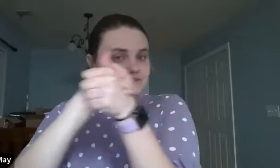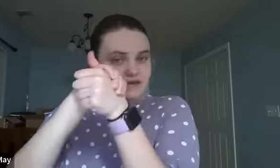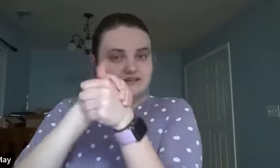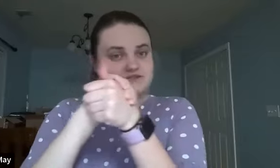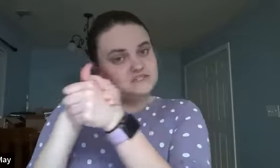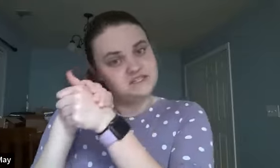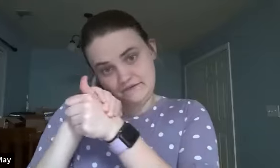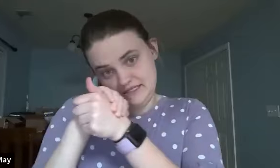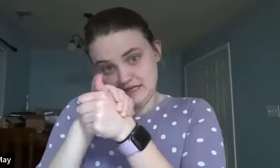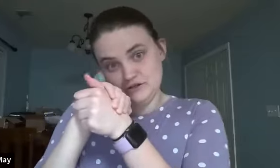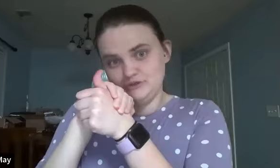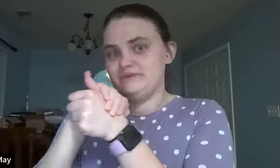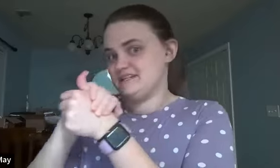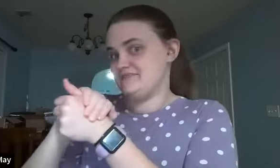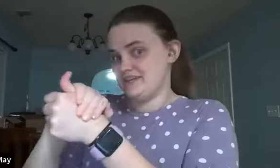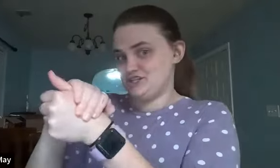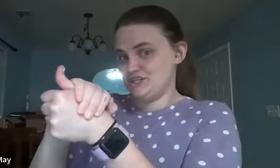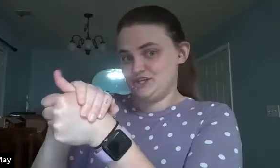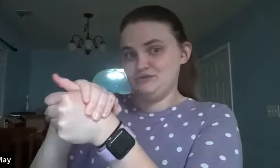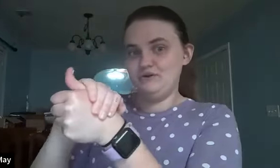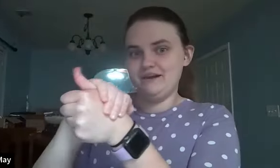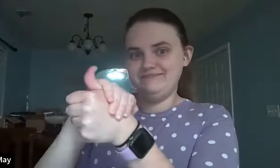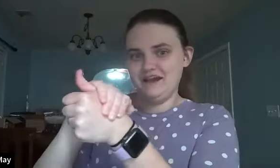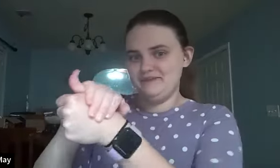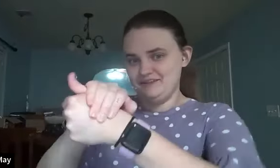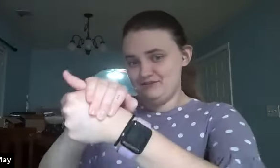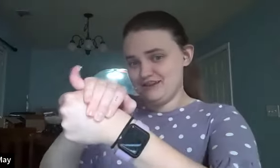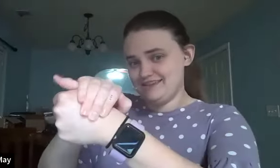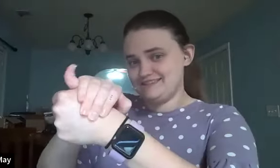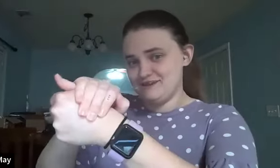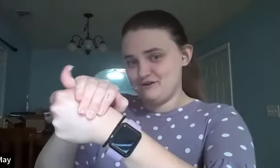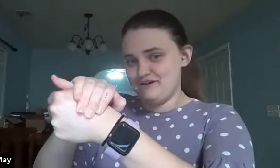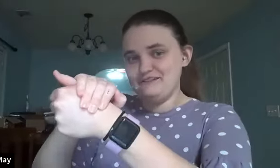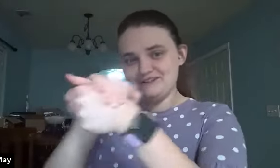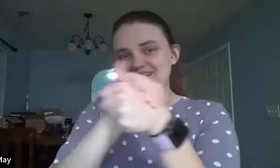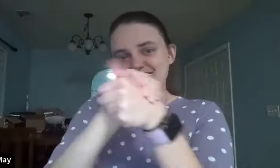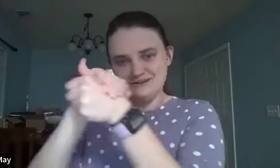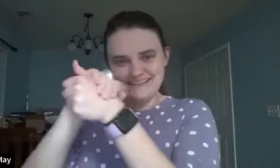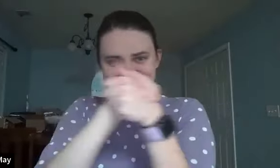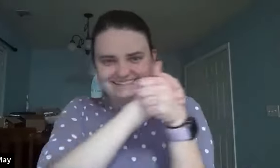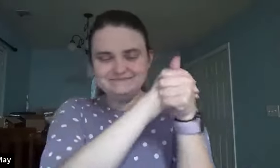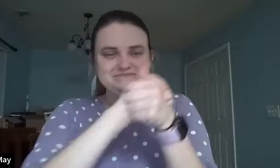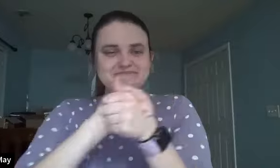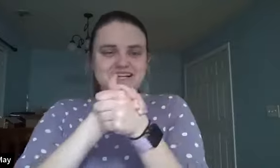make excuses to have to sign turtle because I think it's just such a cute little one. I mean, look at that side profile. It looks like a turtle's head.